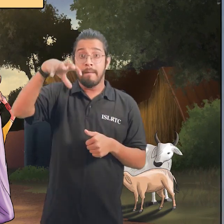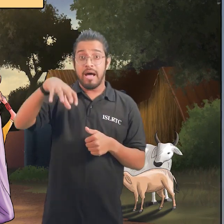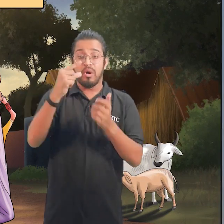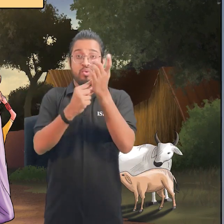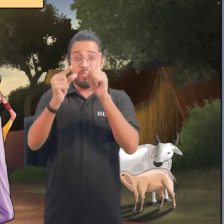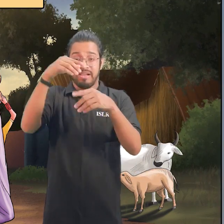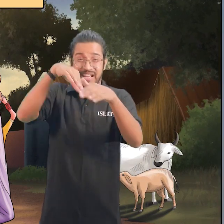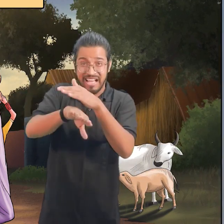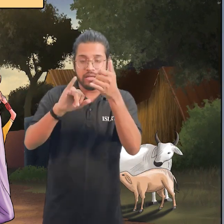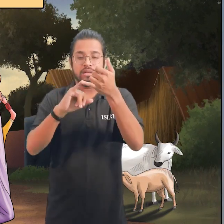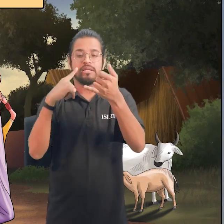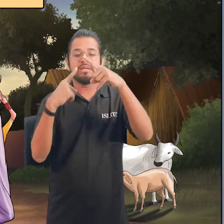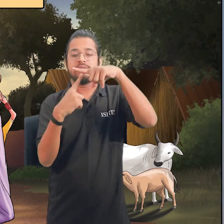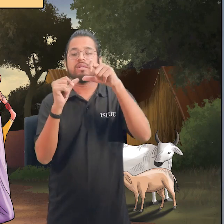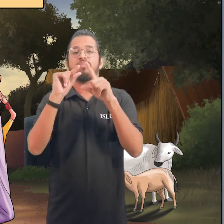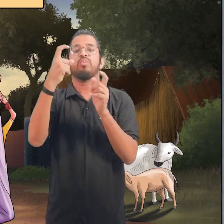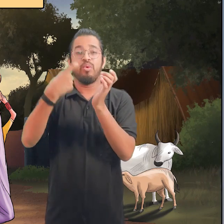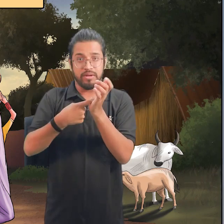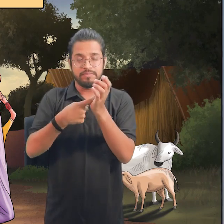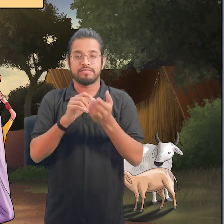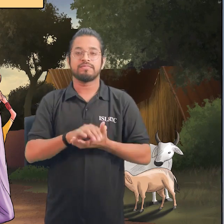Pradesh on June 25,